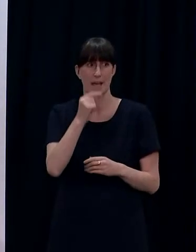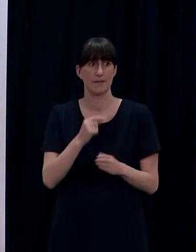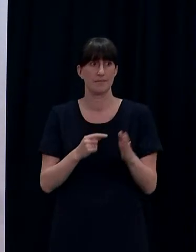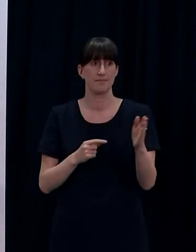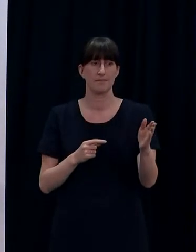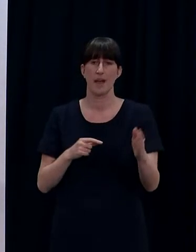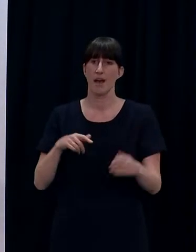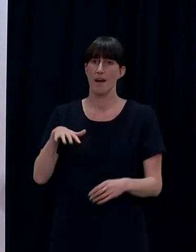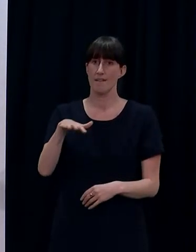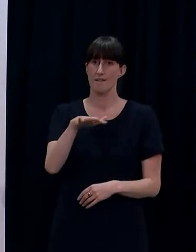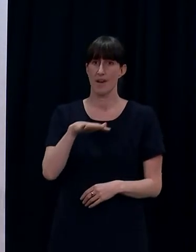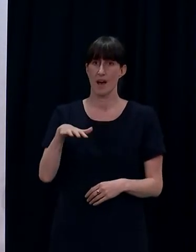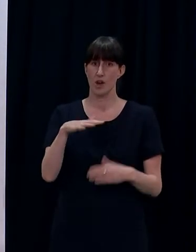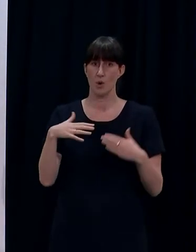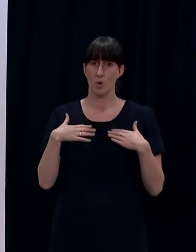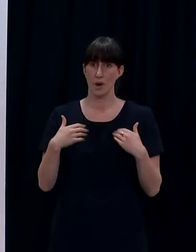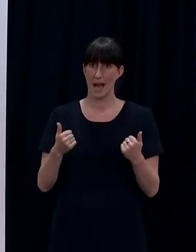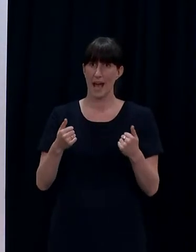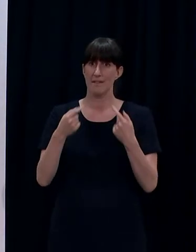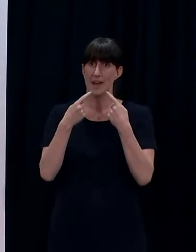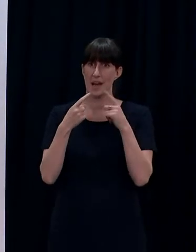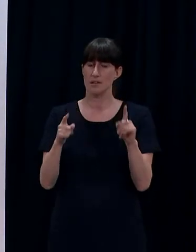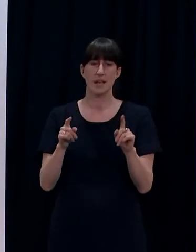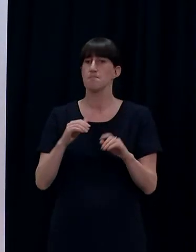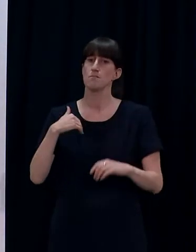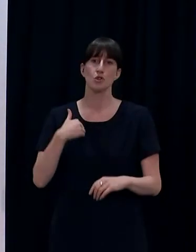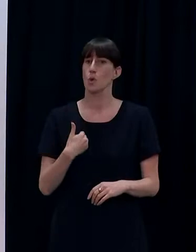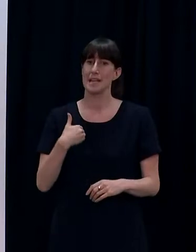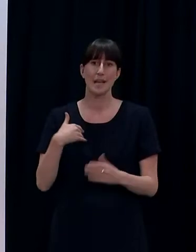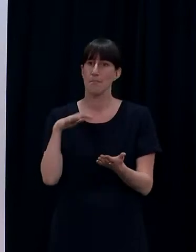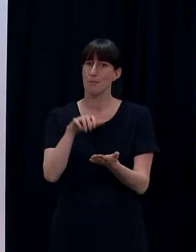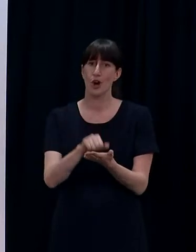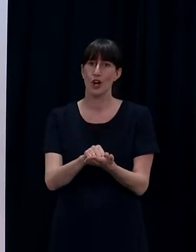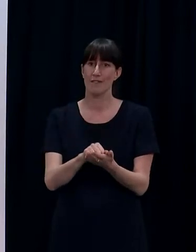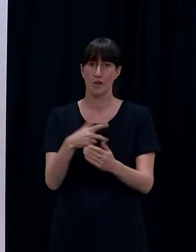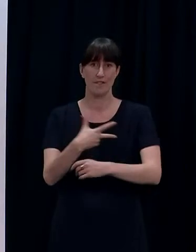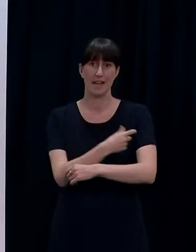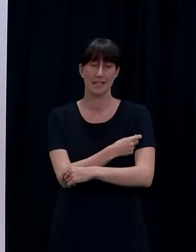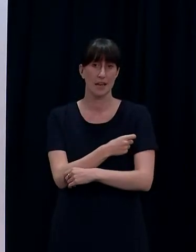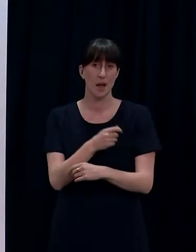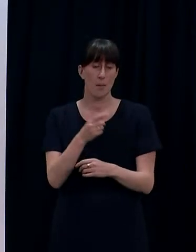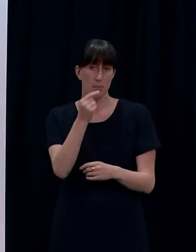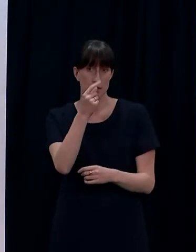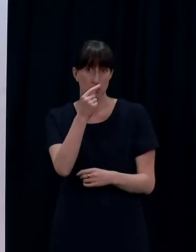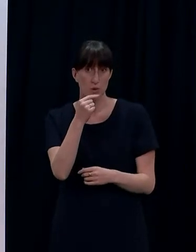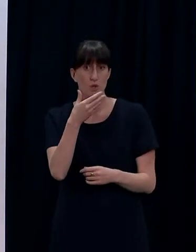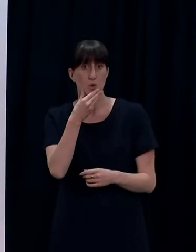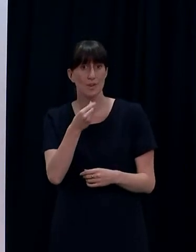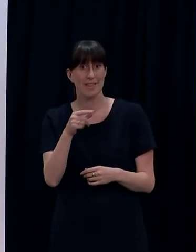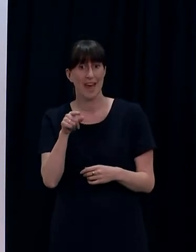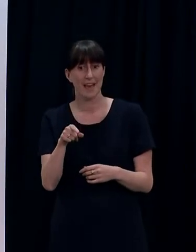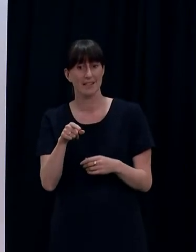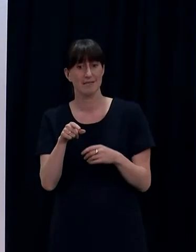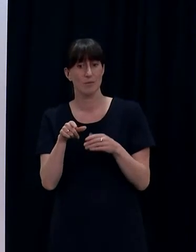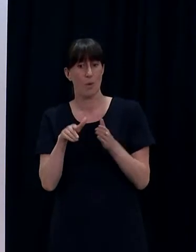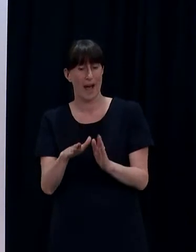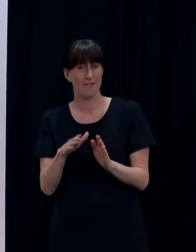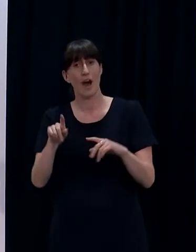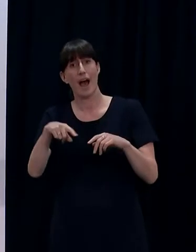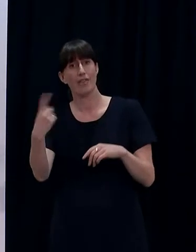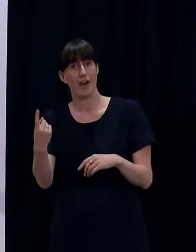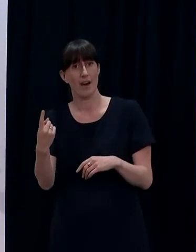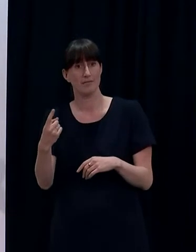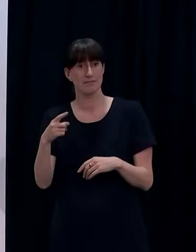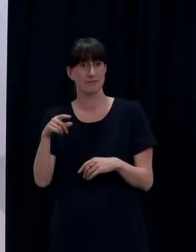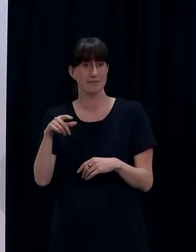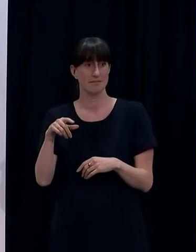that could be looked at for other areas, particularly with high Māori population? Again, I'll give Dr. McElnay an